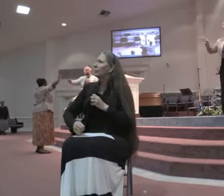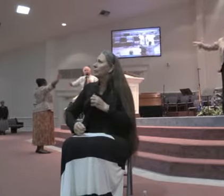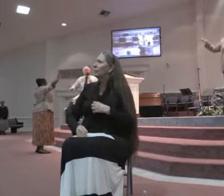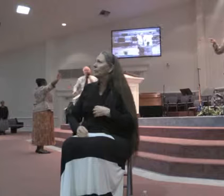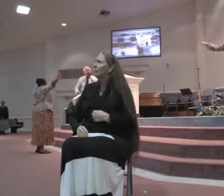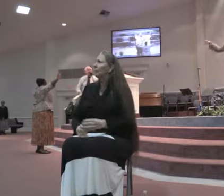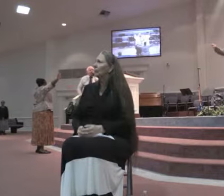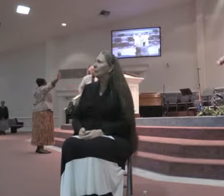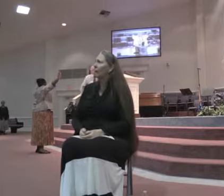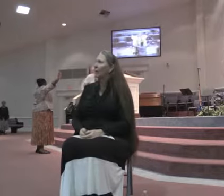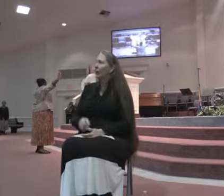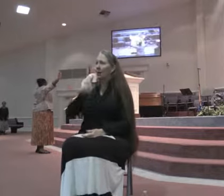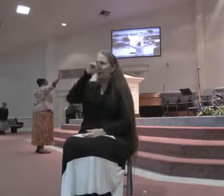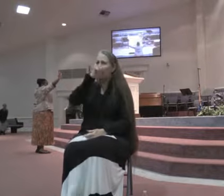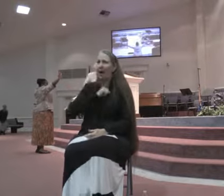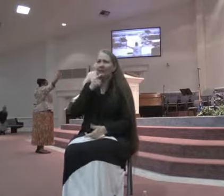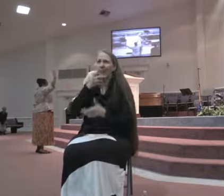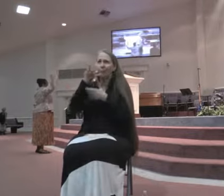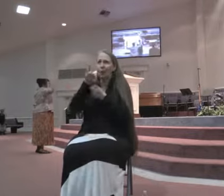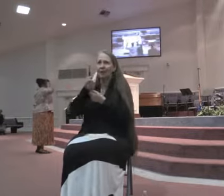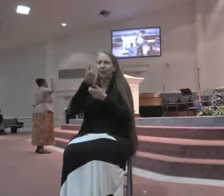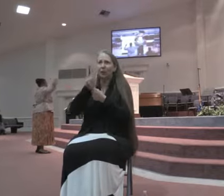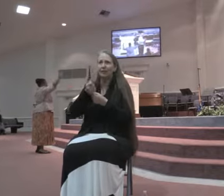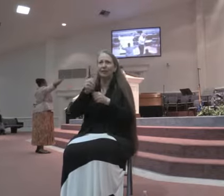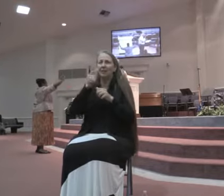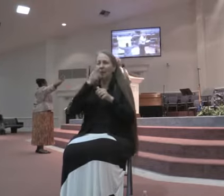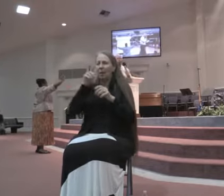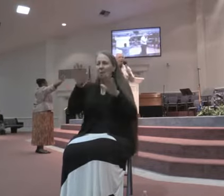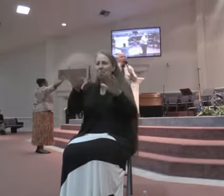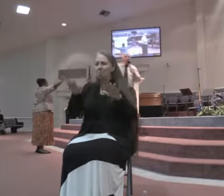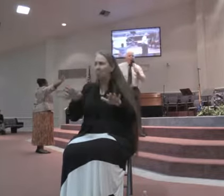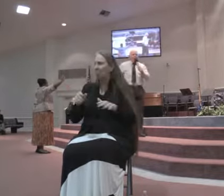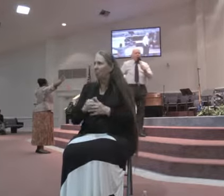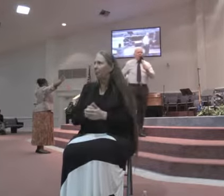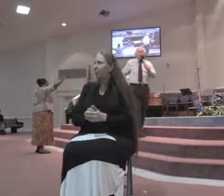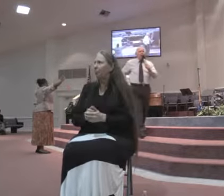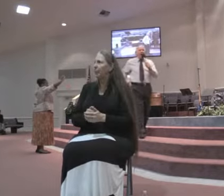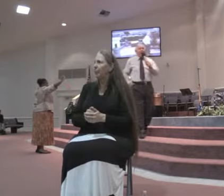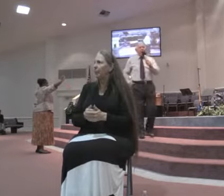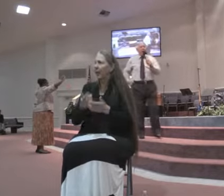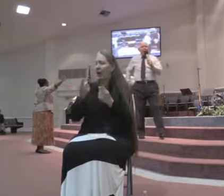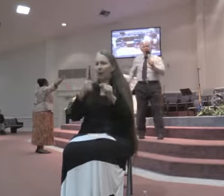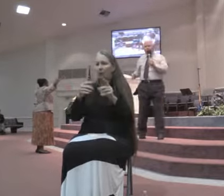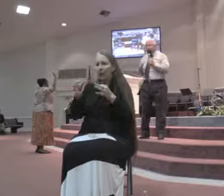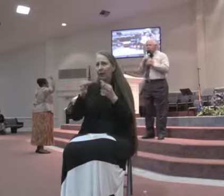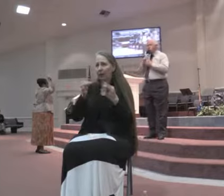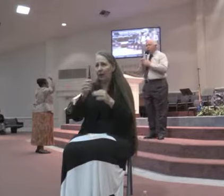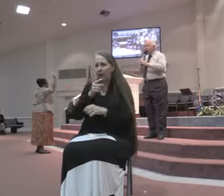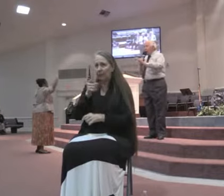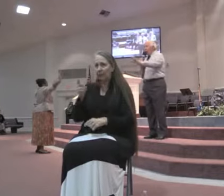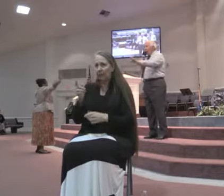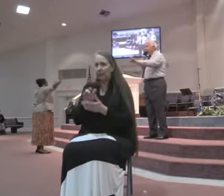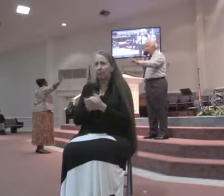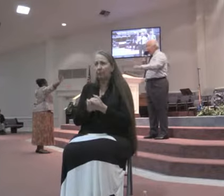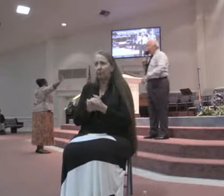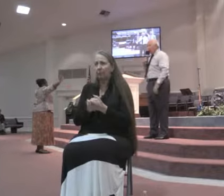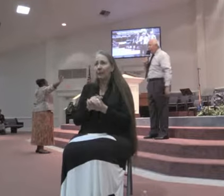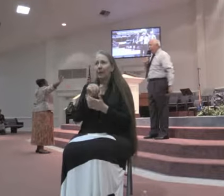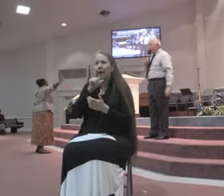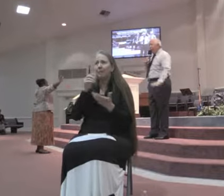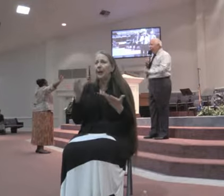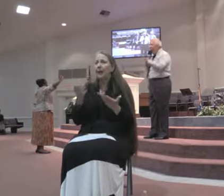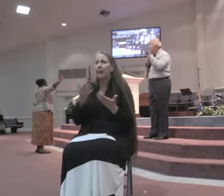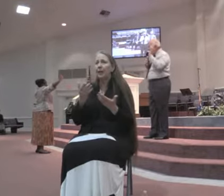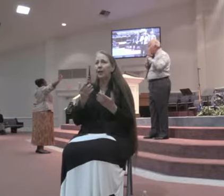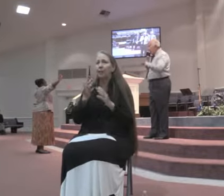Be seated. Be seated if you will. What I'm trying to tell you is, I'm not here tonight